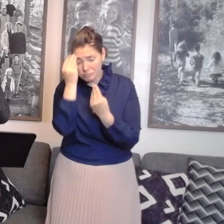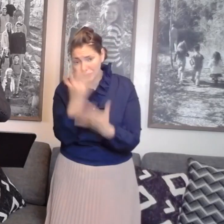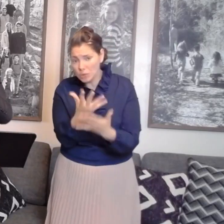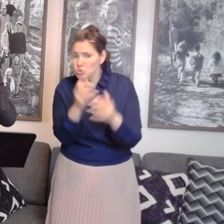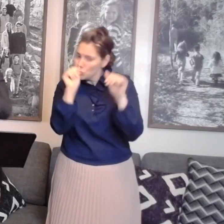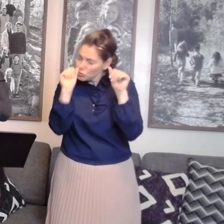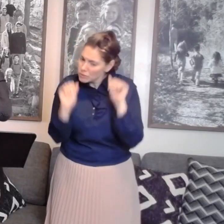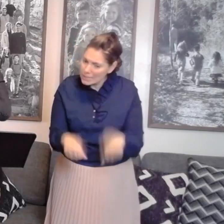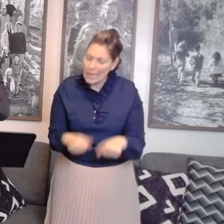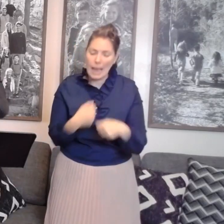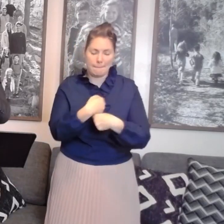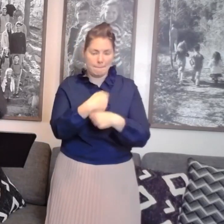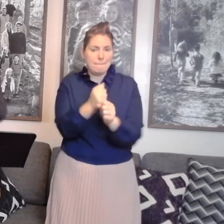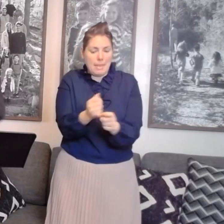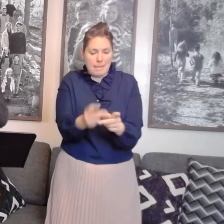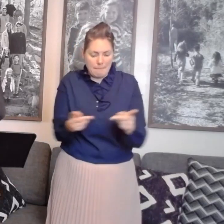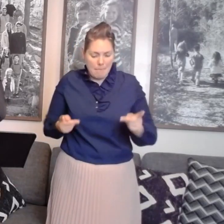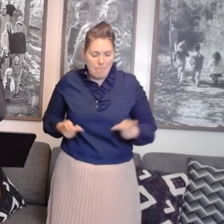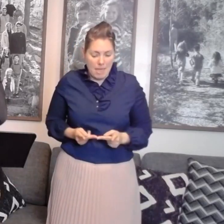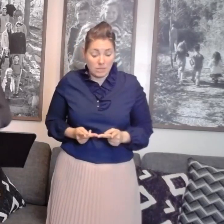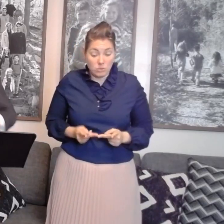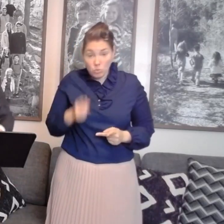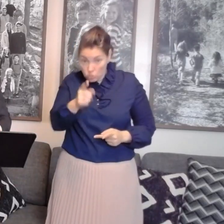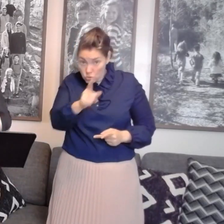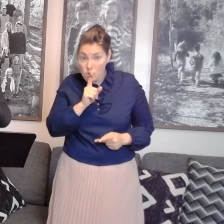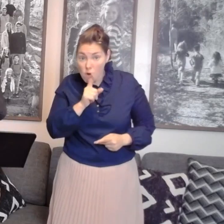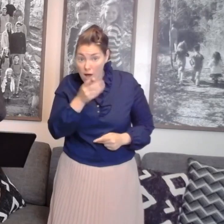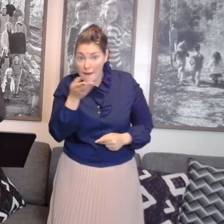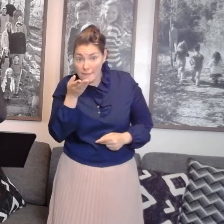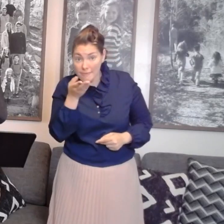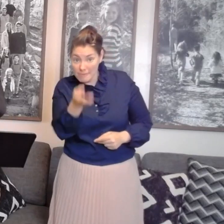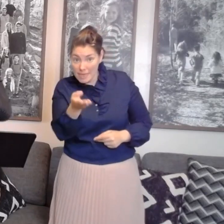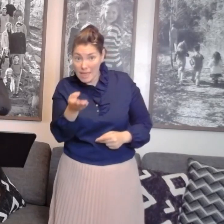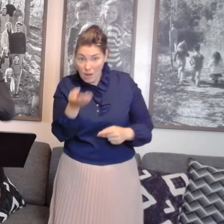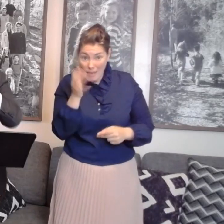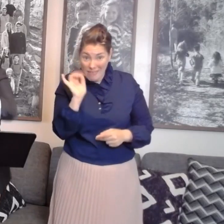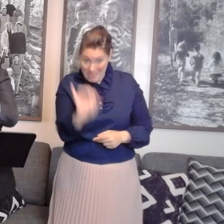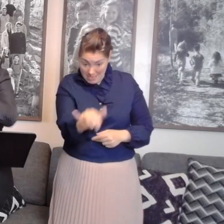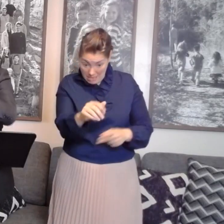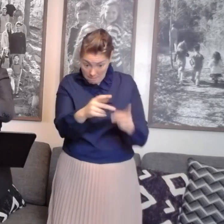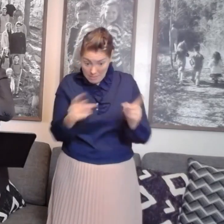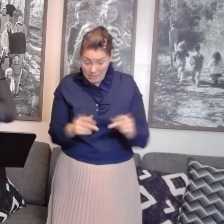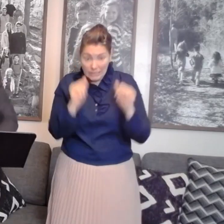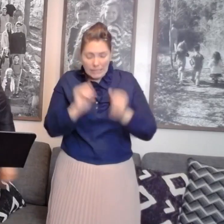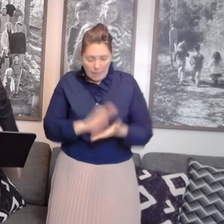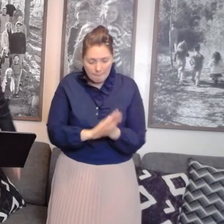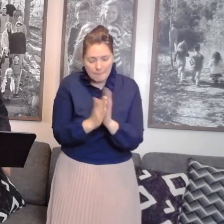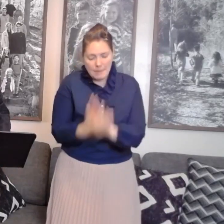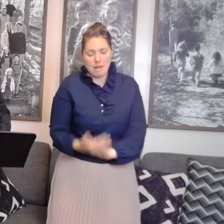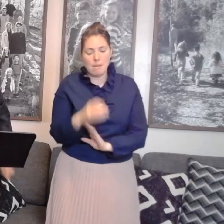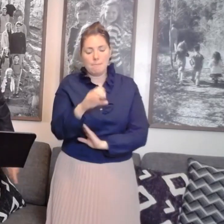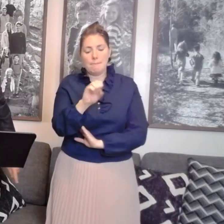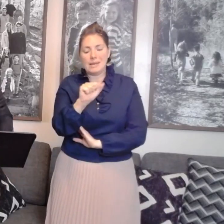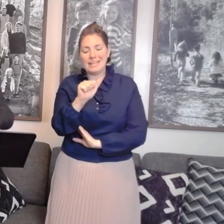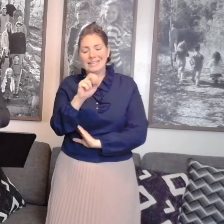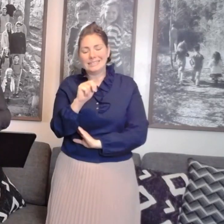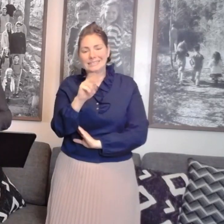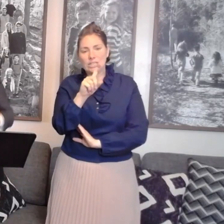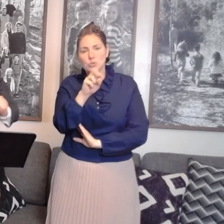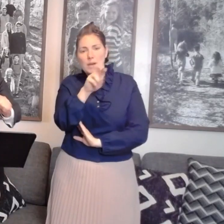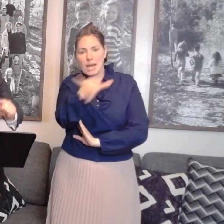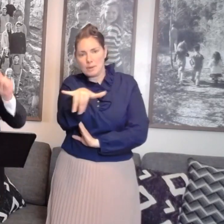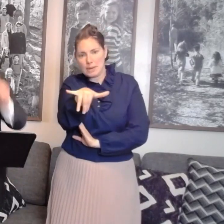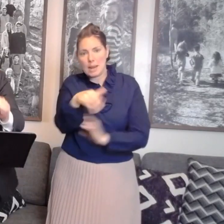can make the place where you are, you can make it a sanctuary. Yes. You can make it a